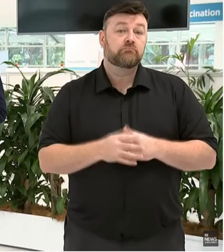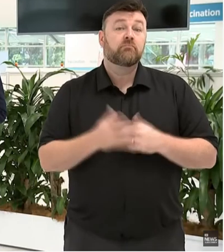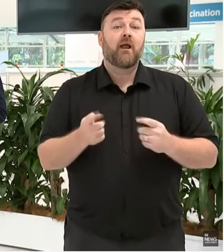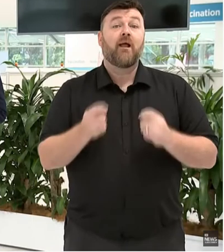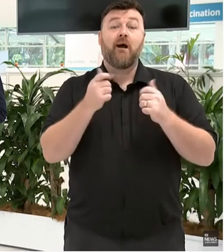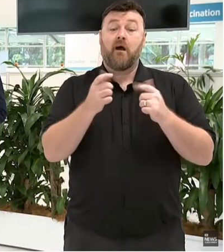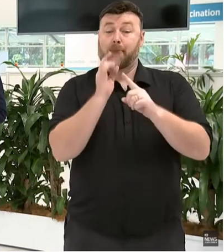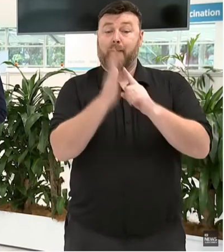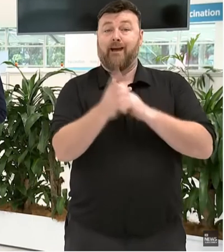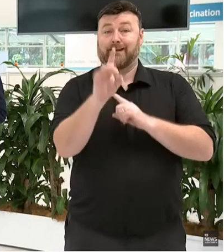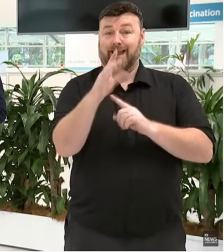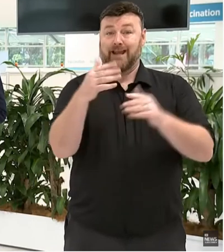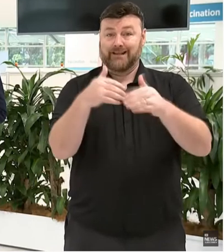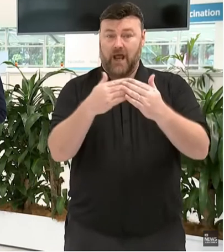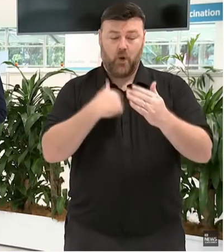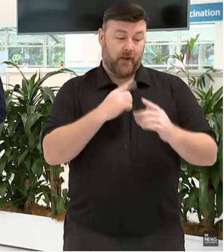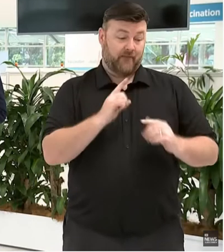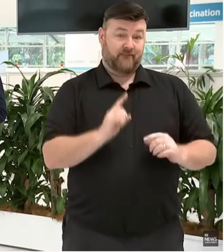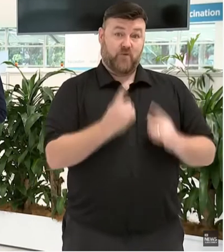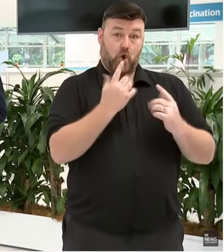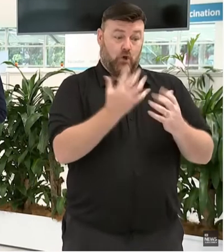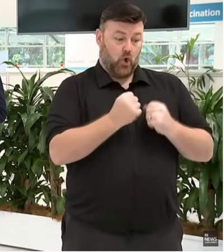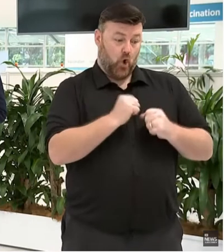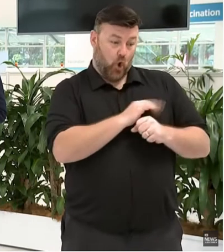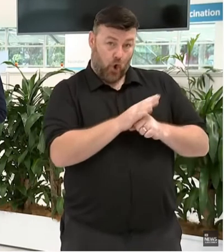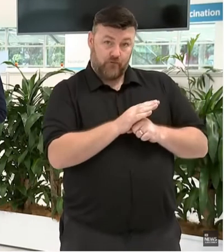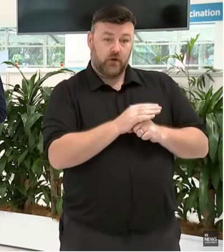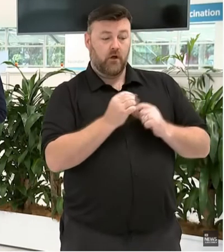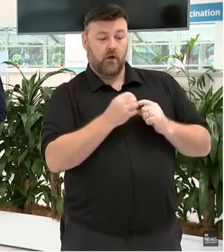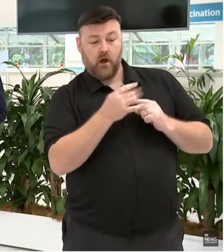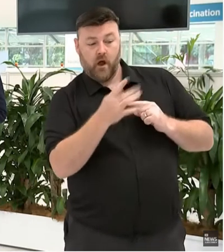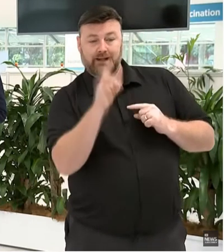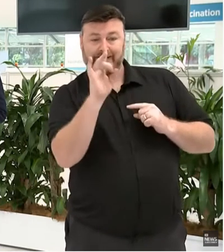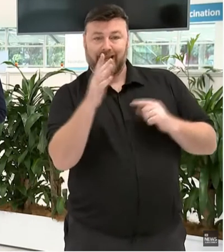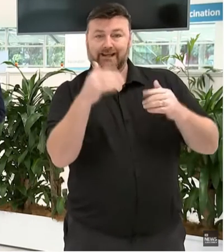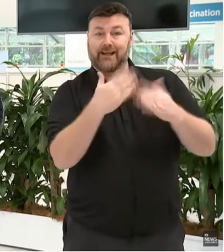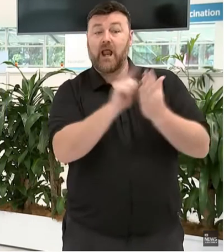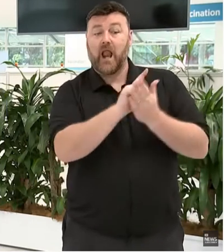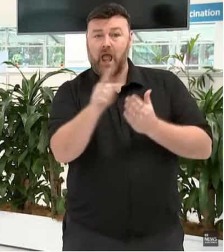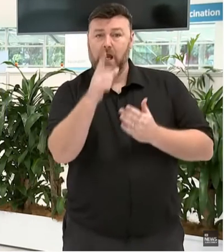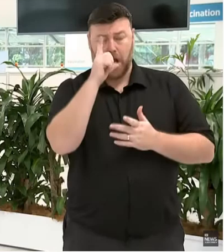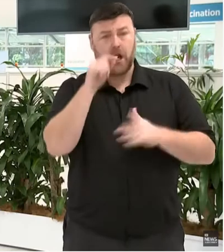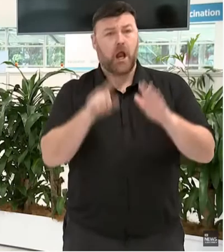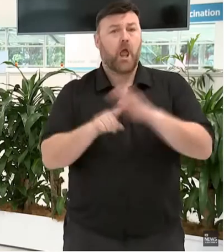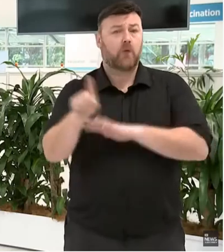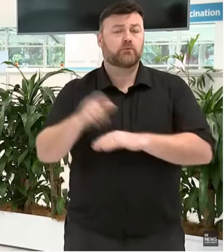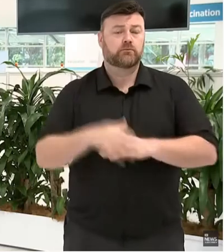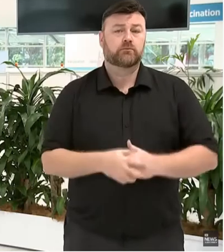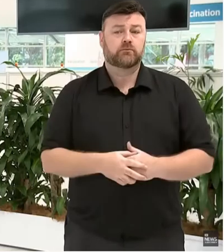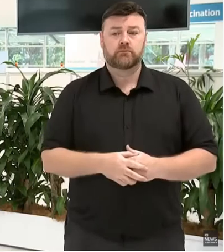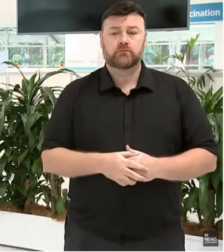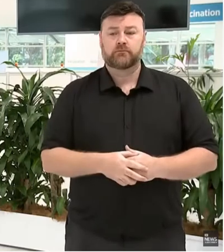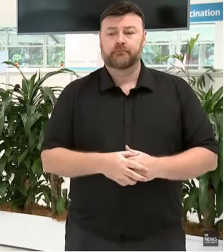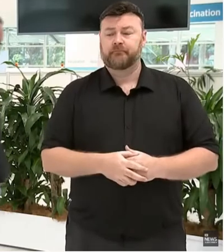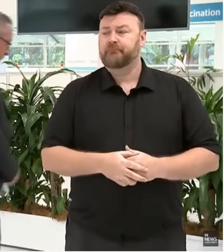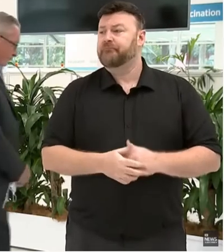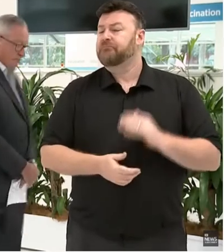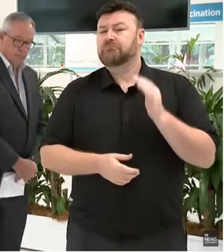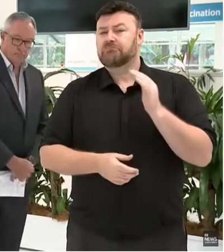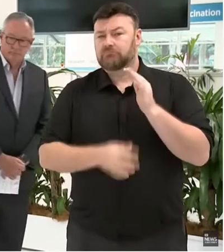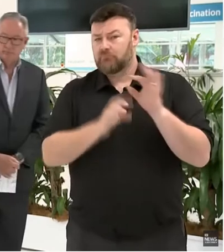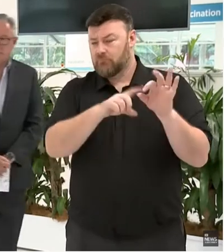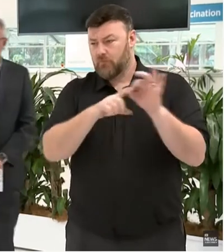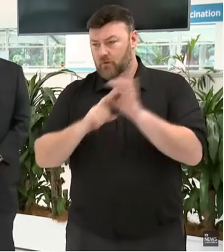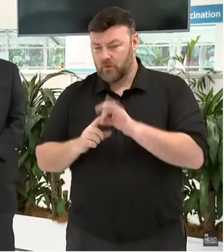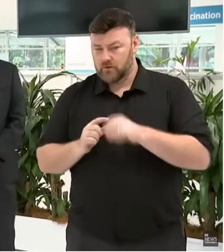the 10 days after you had the test, you can leave home. Premier, just on the PCR testing, are you expecting,